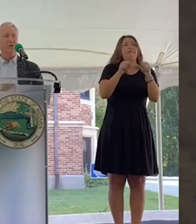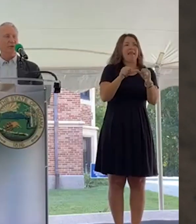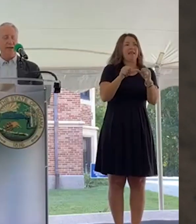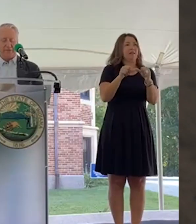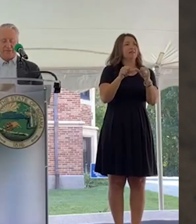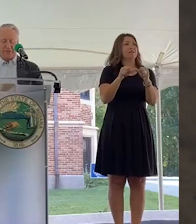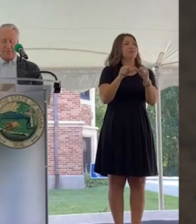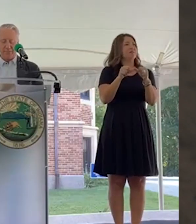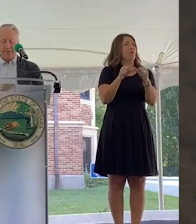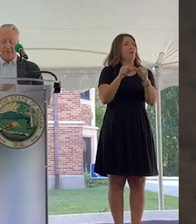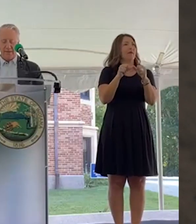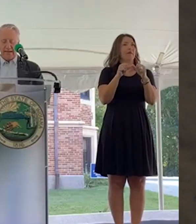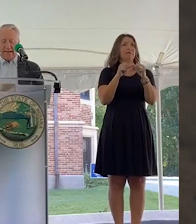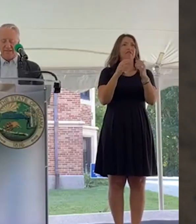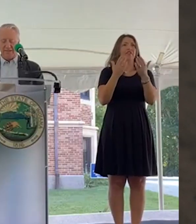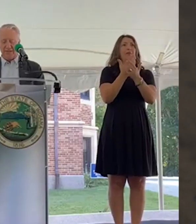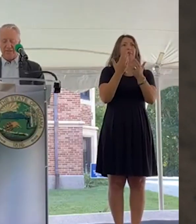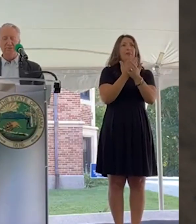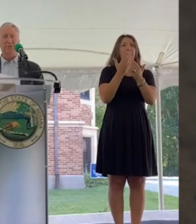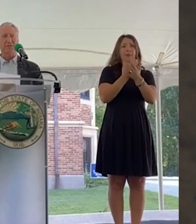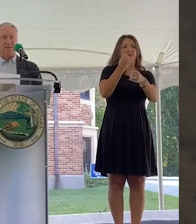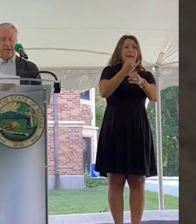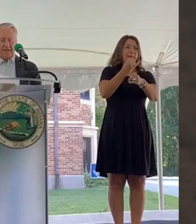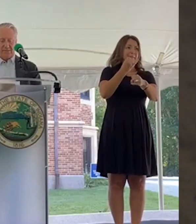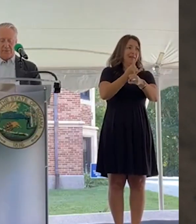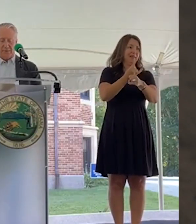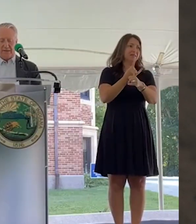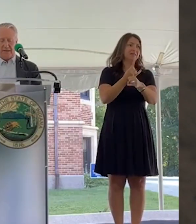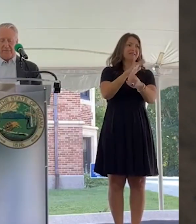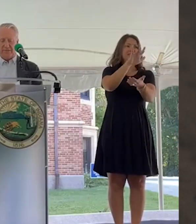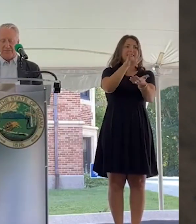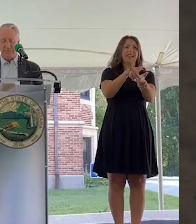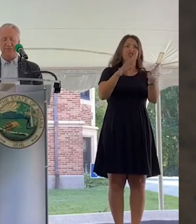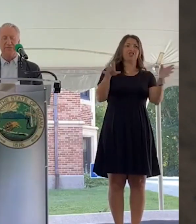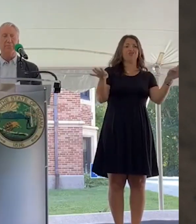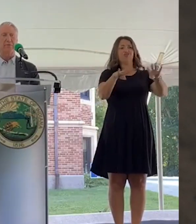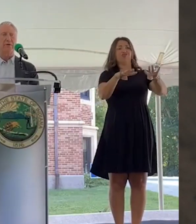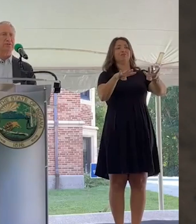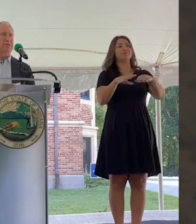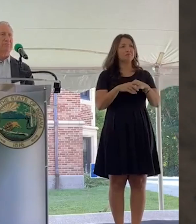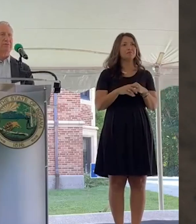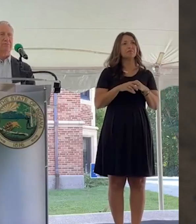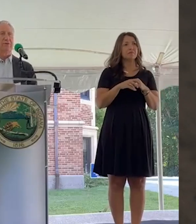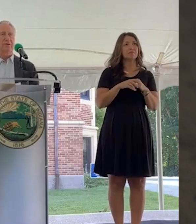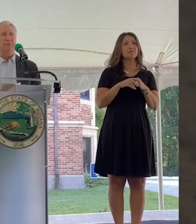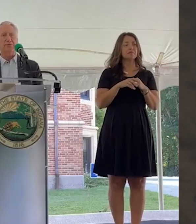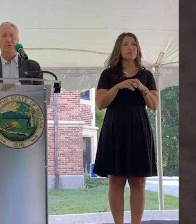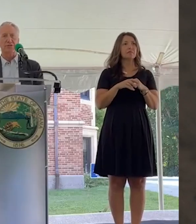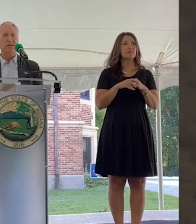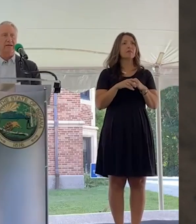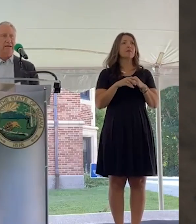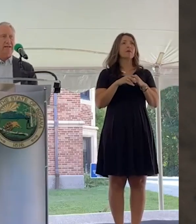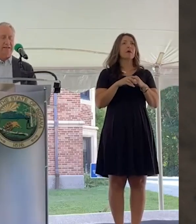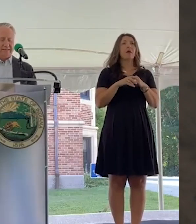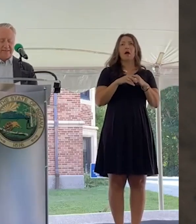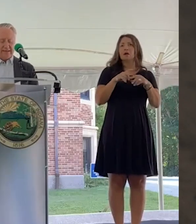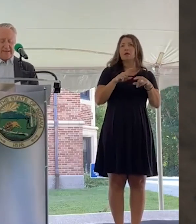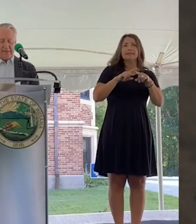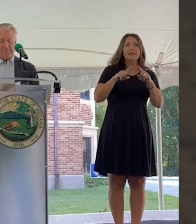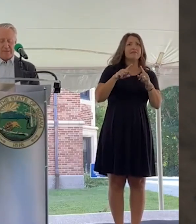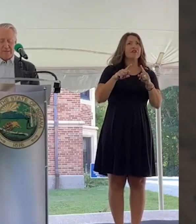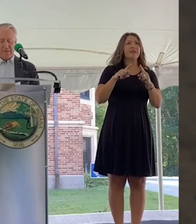centerpiece of the new campus. Access to the site will be accomplished through the separation of different users,